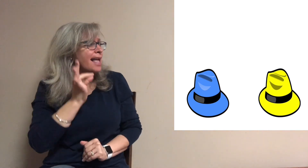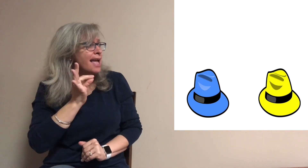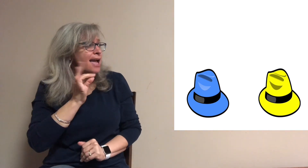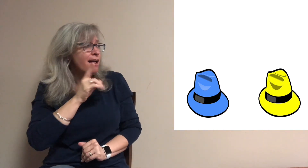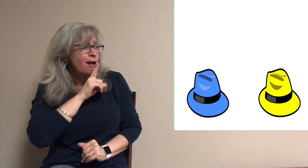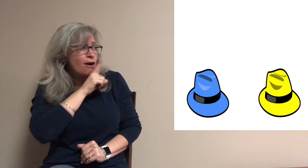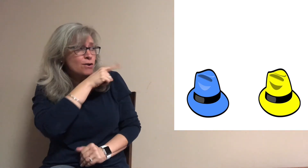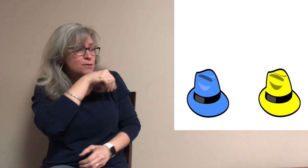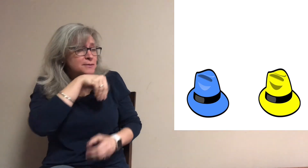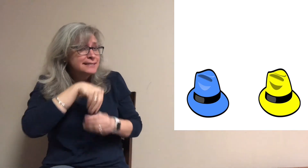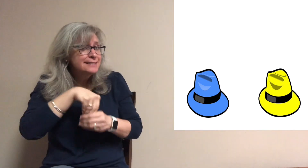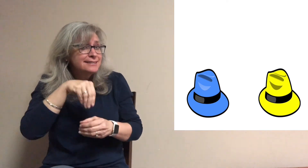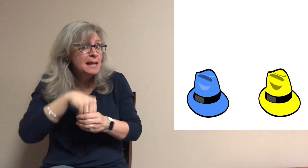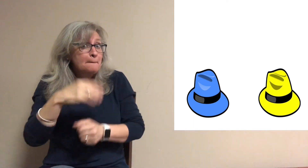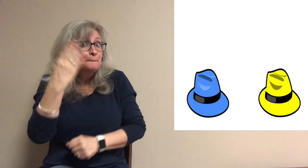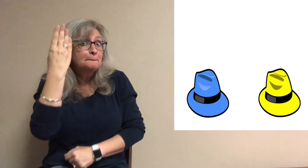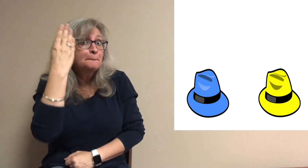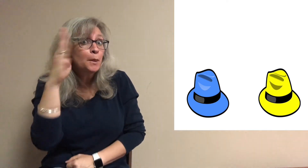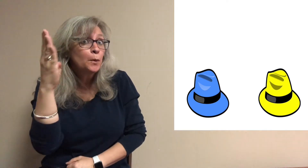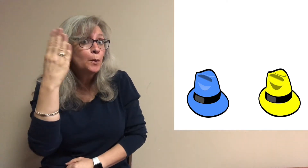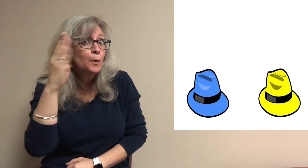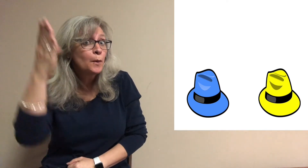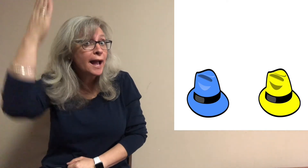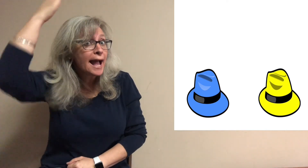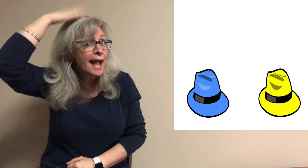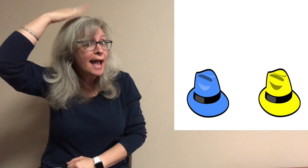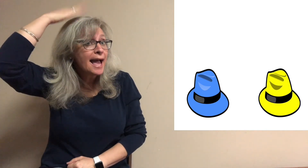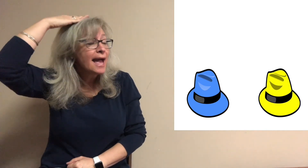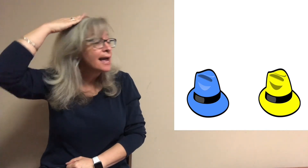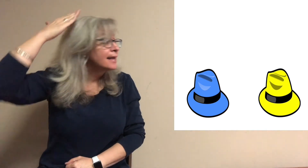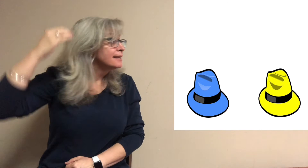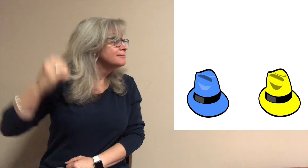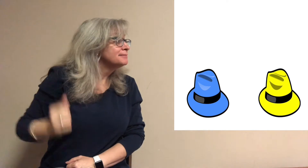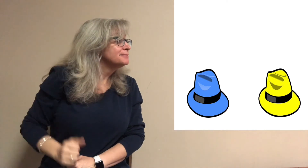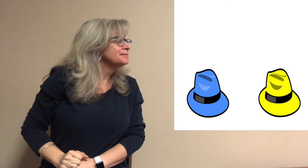cat, are you inside the blue hat?